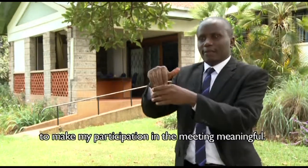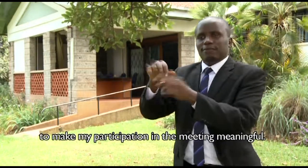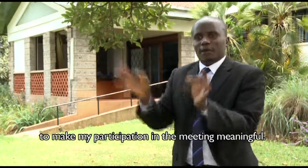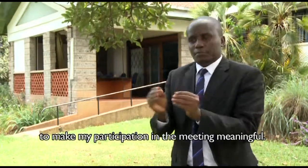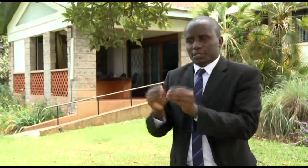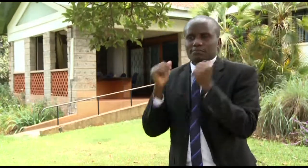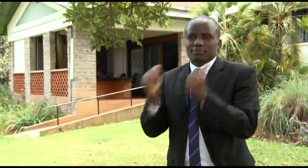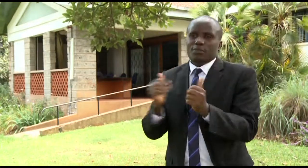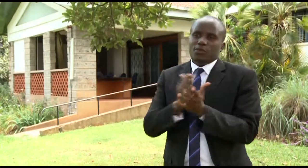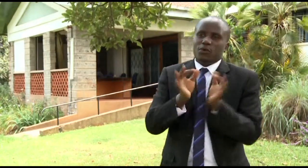meaningful.